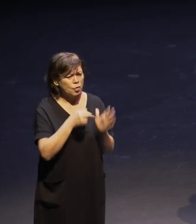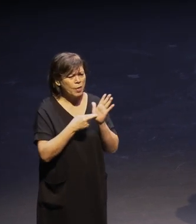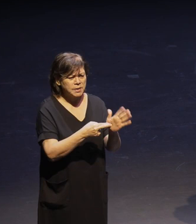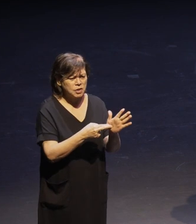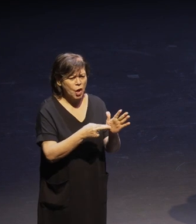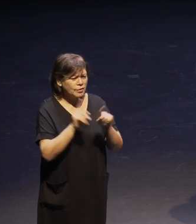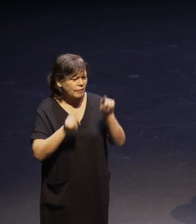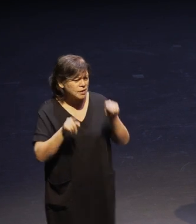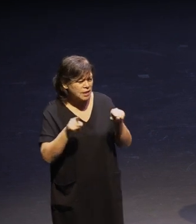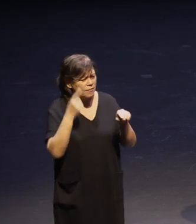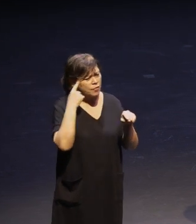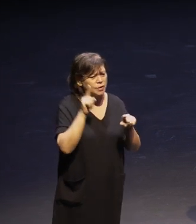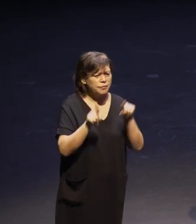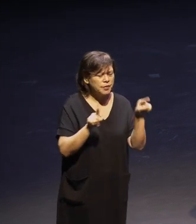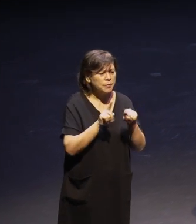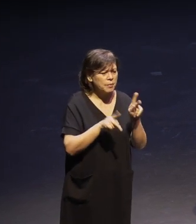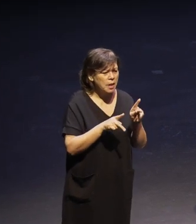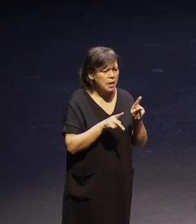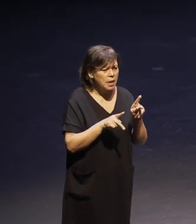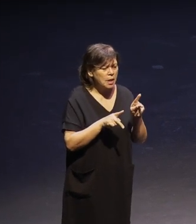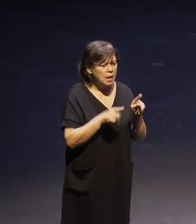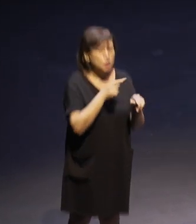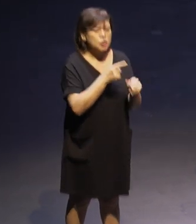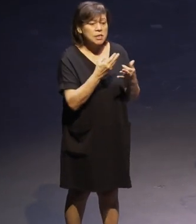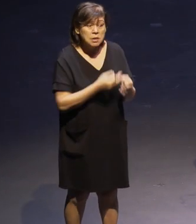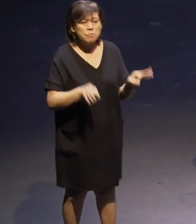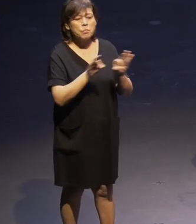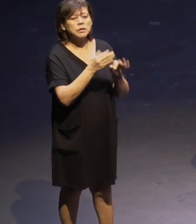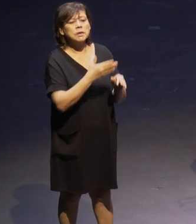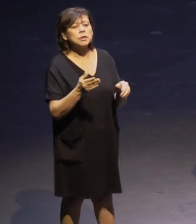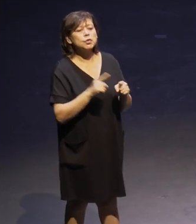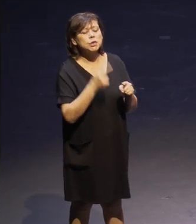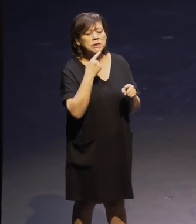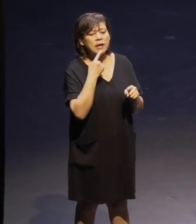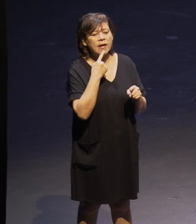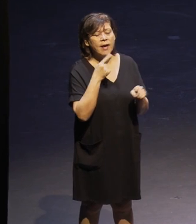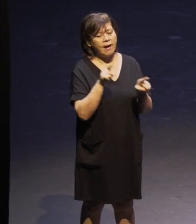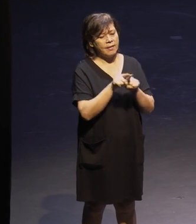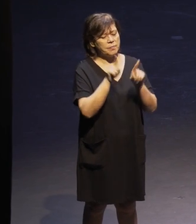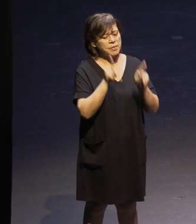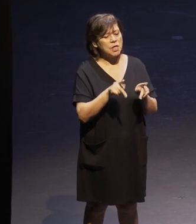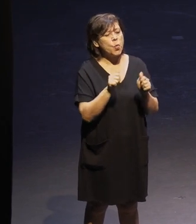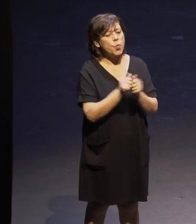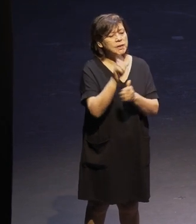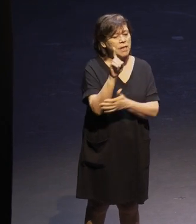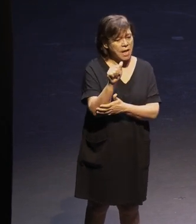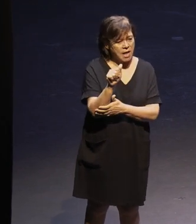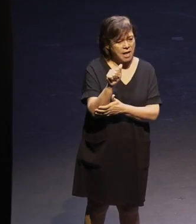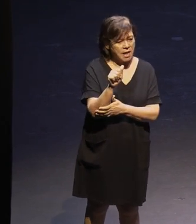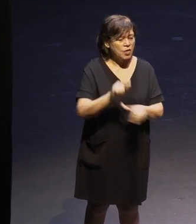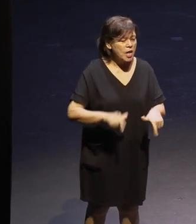of diversity for optics. She has important things to say as a young person living with disability, informed by her world and